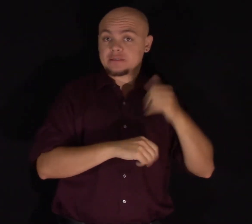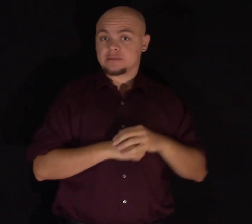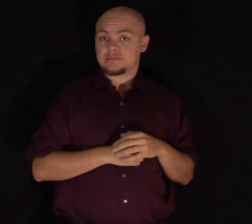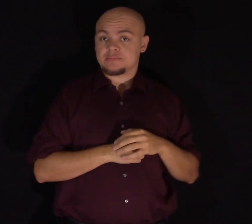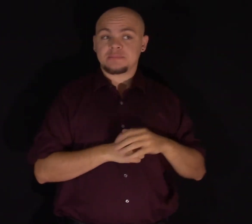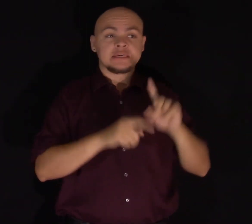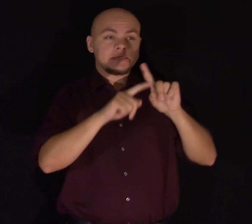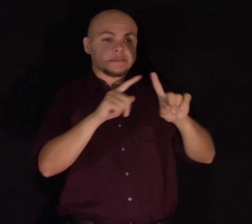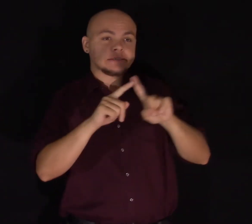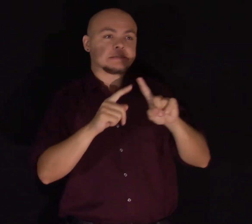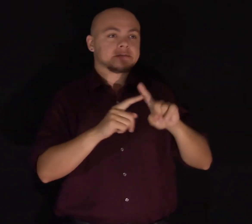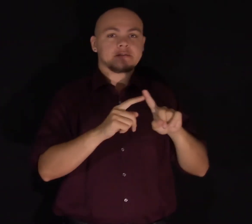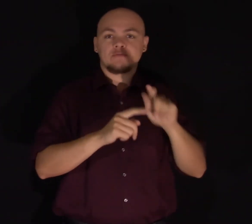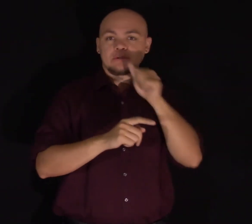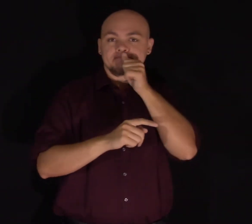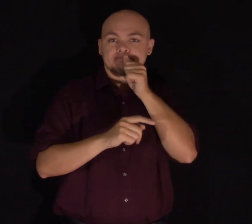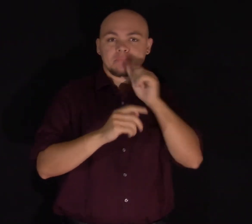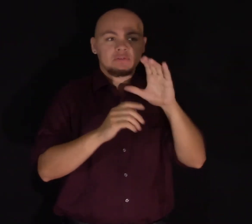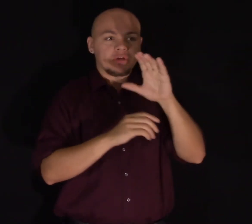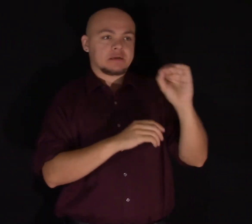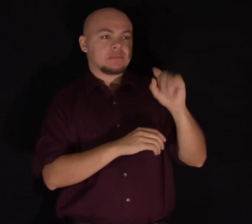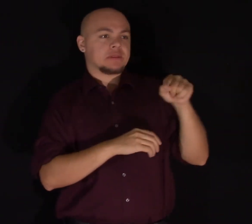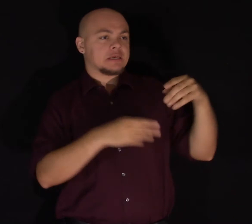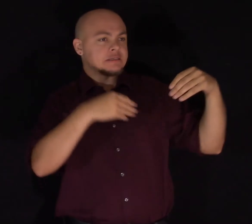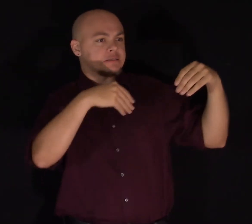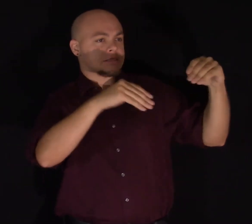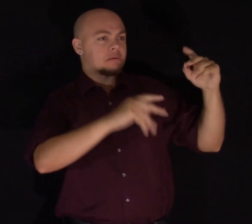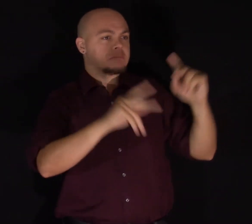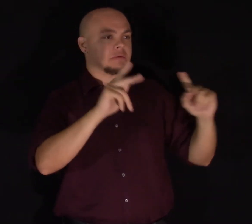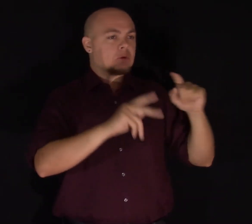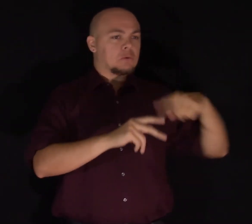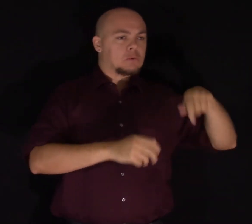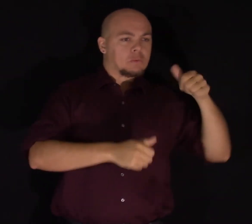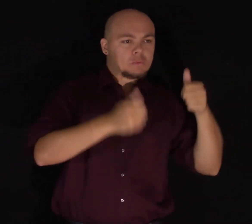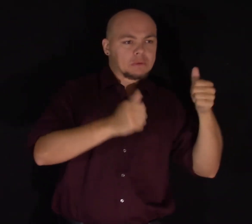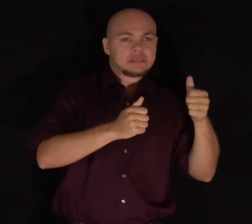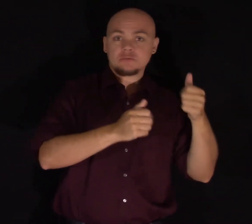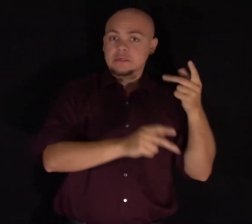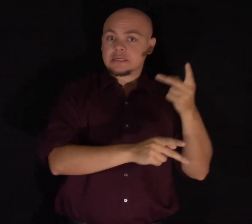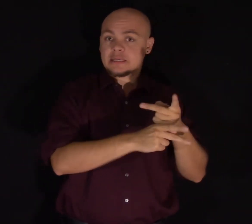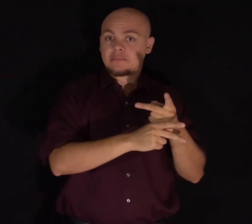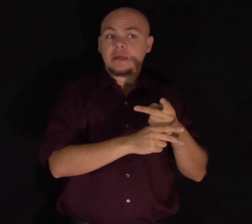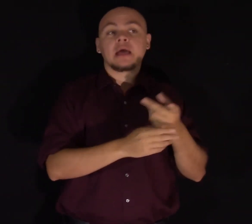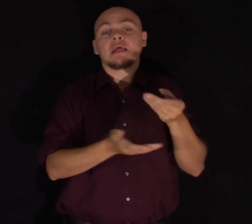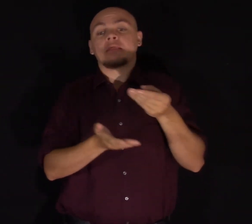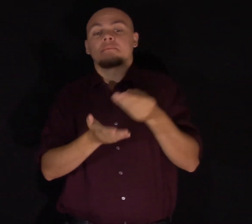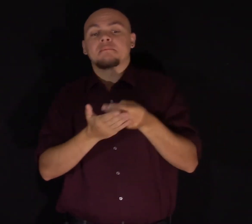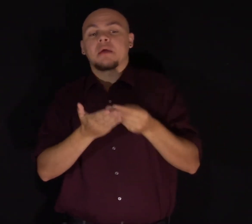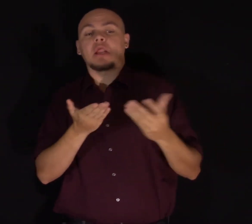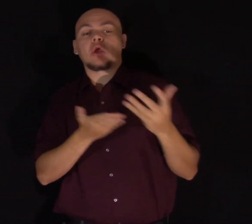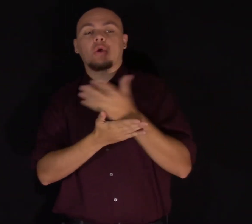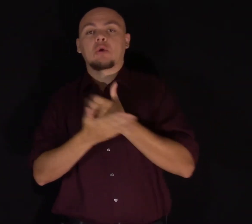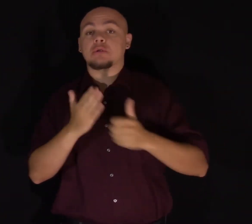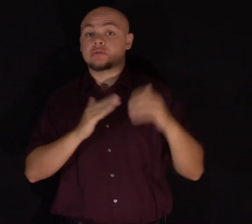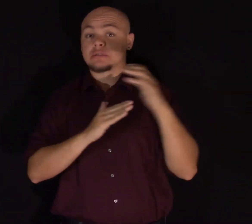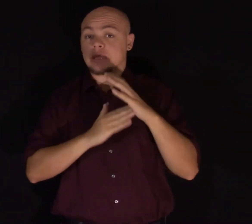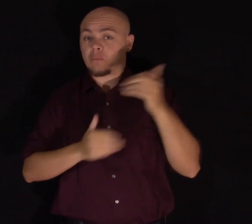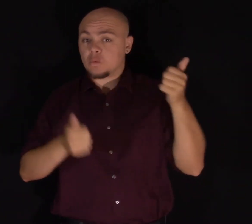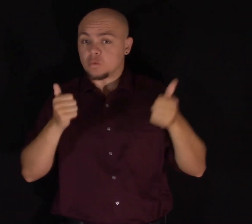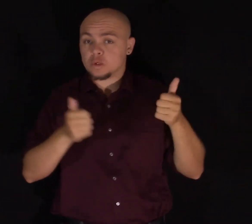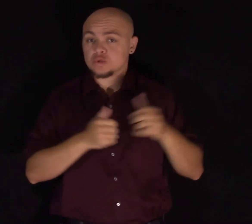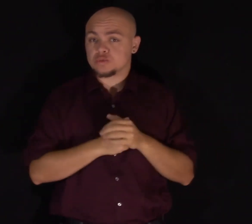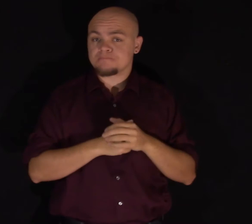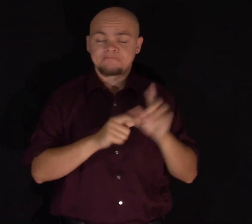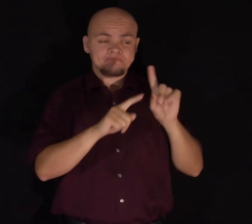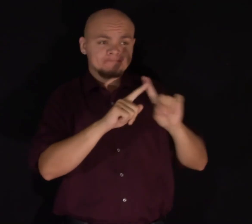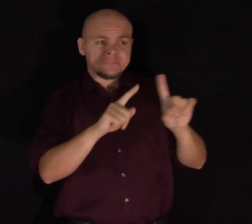private companies asking which of these salespeople is going to keep their jobs and who's going to earn the most money. In all those very different